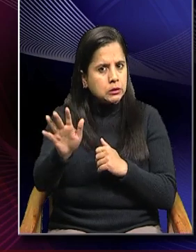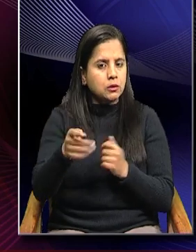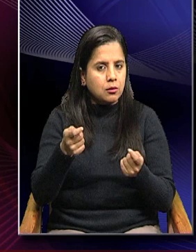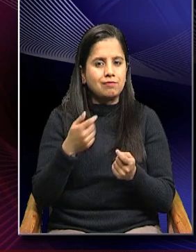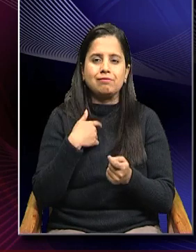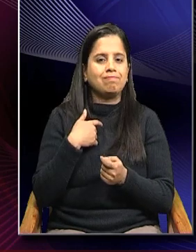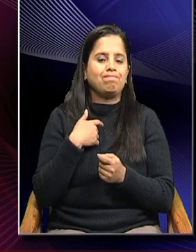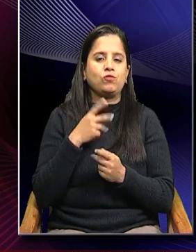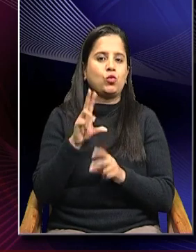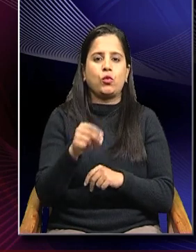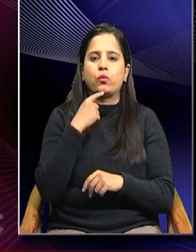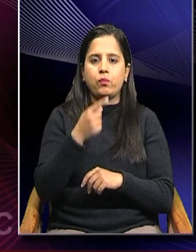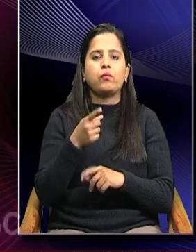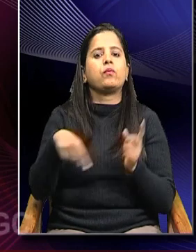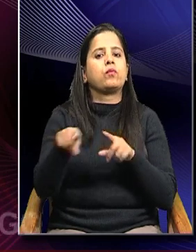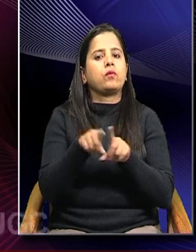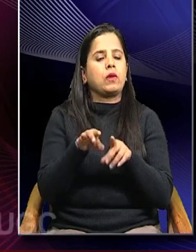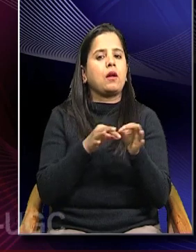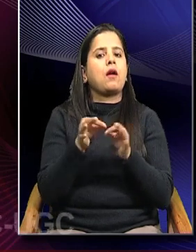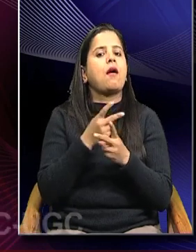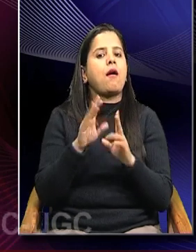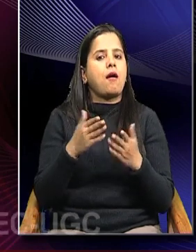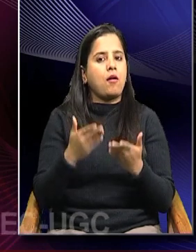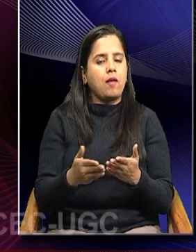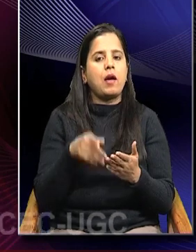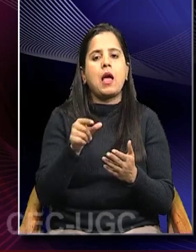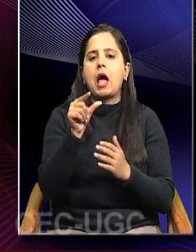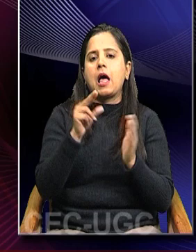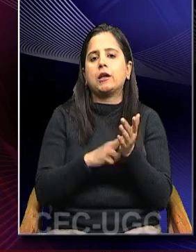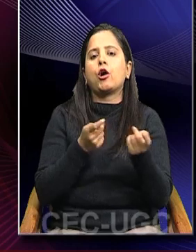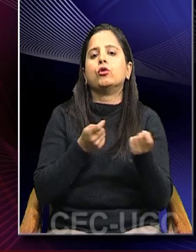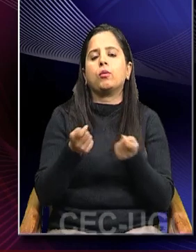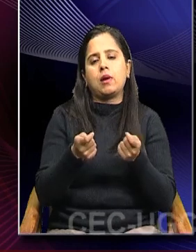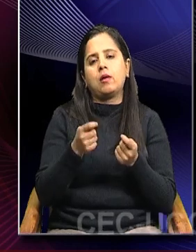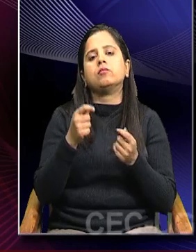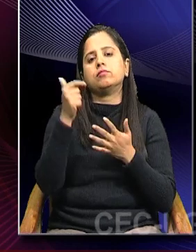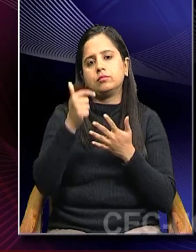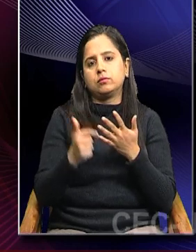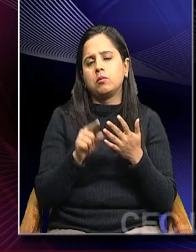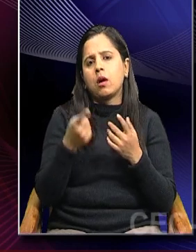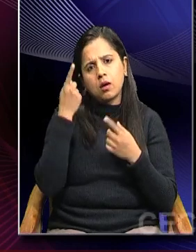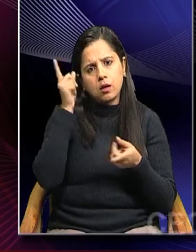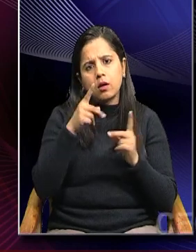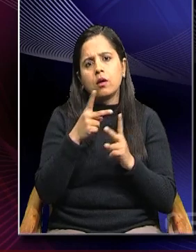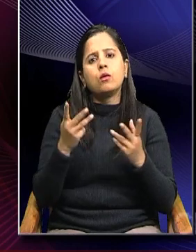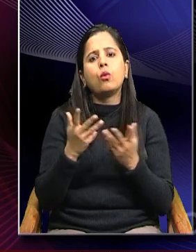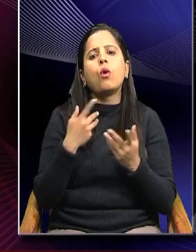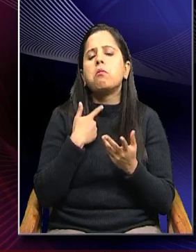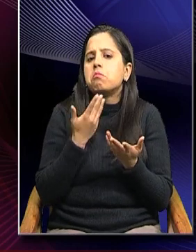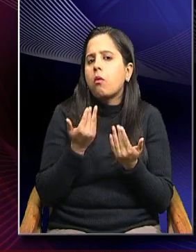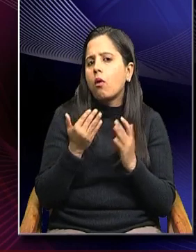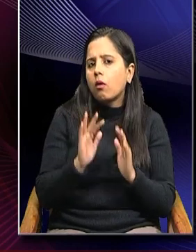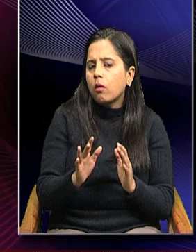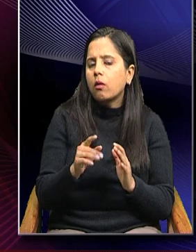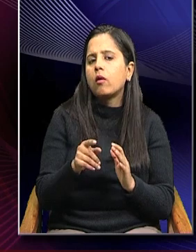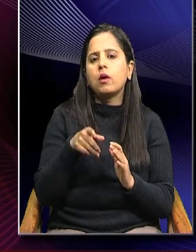not. That is why they are also classified as uncontrollable factors. But what strategies can